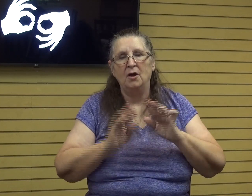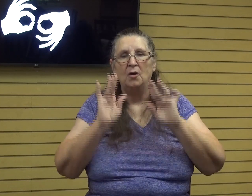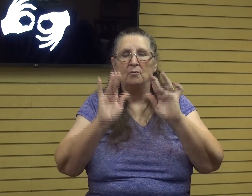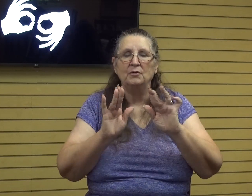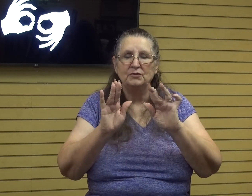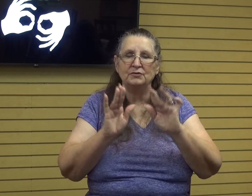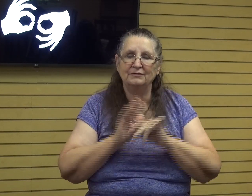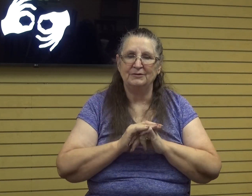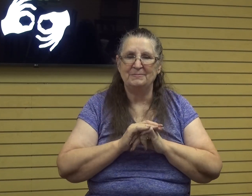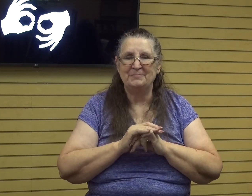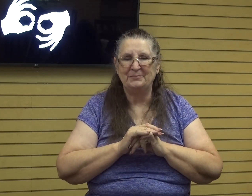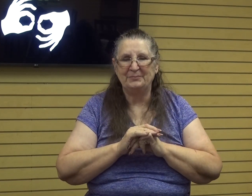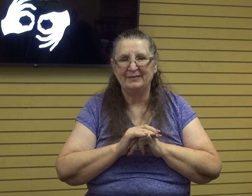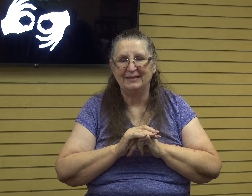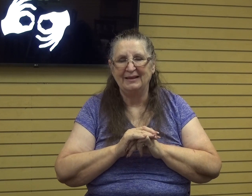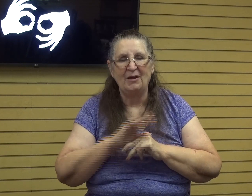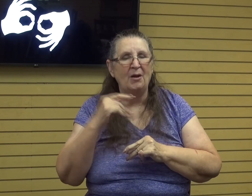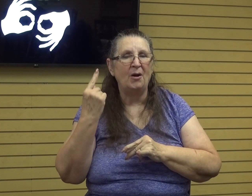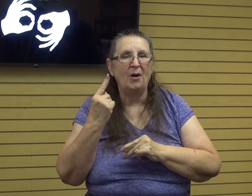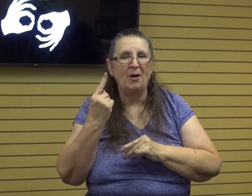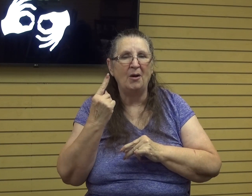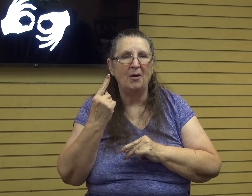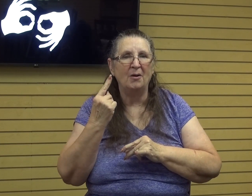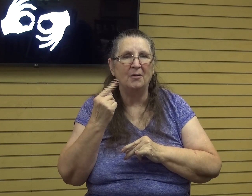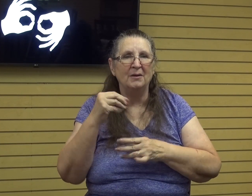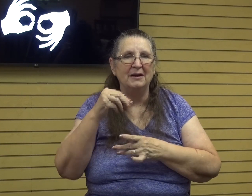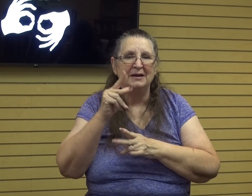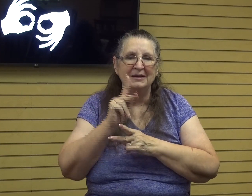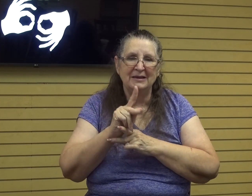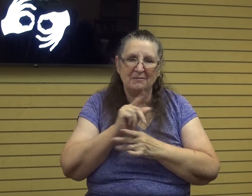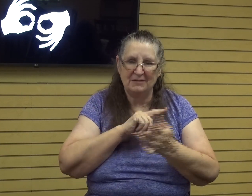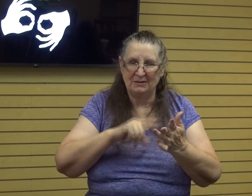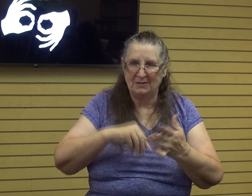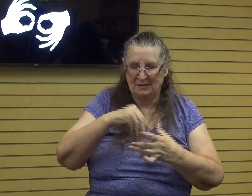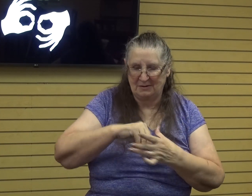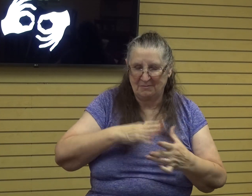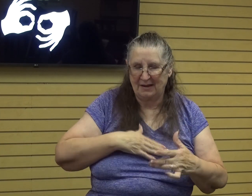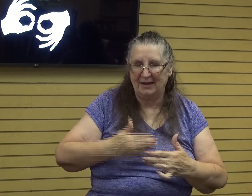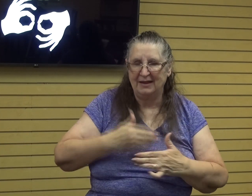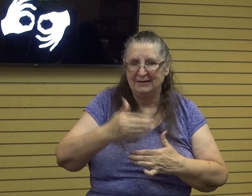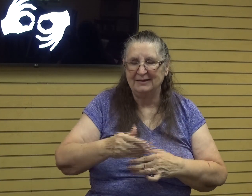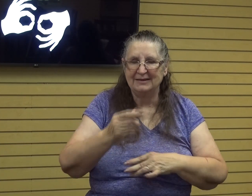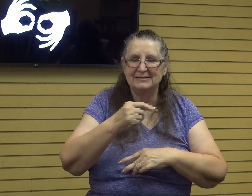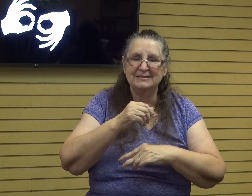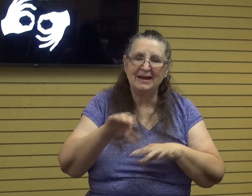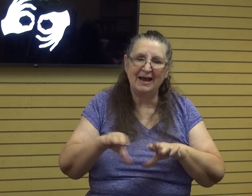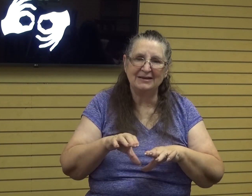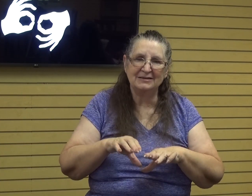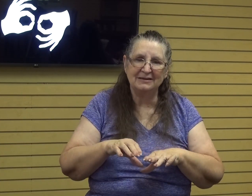merciful, and always seeking the Lord in my next action. So let's put these things in practice today,